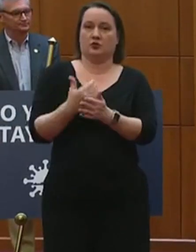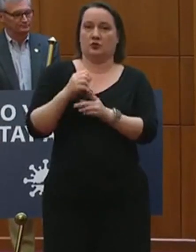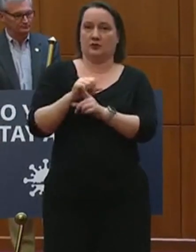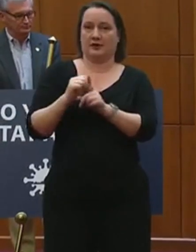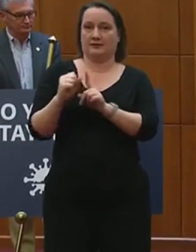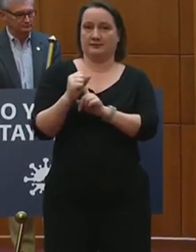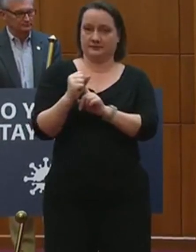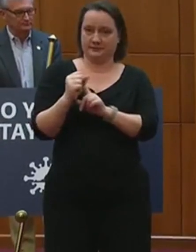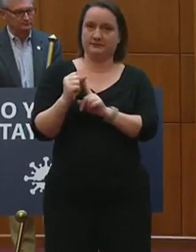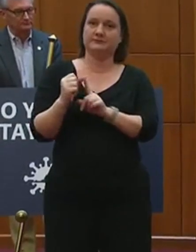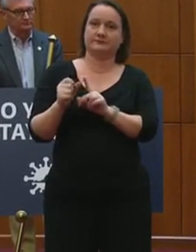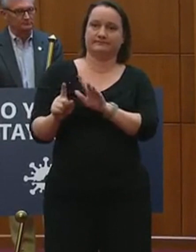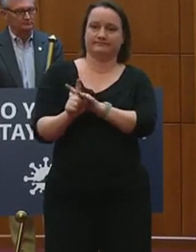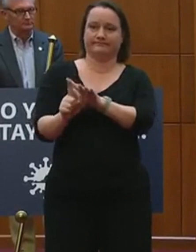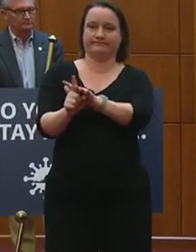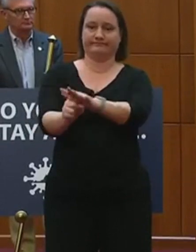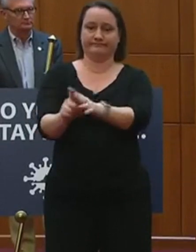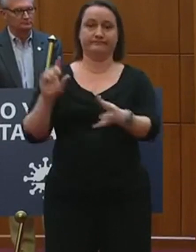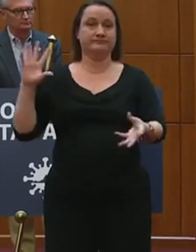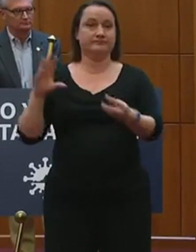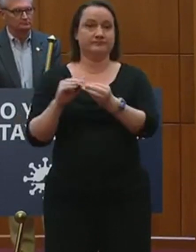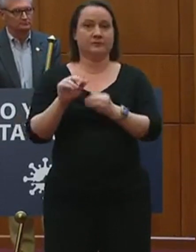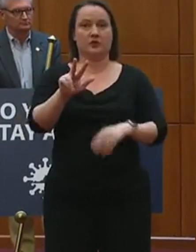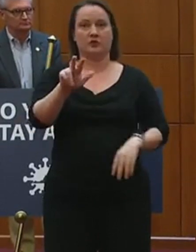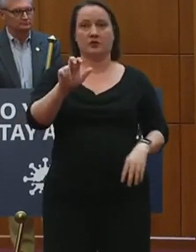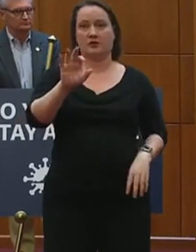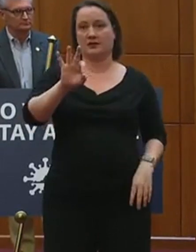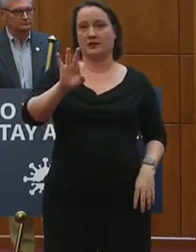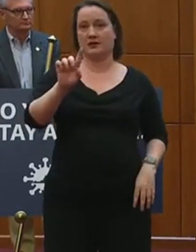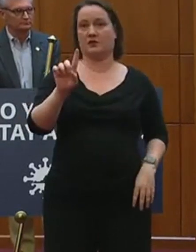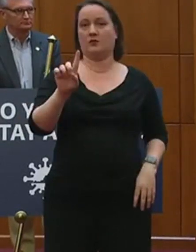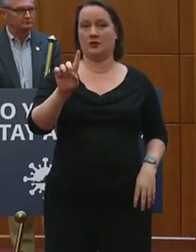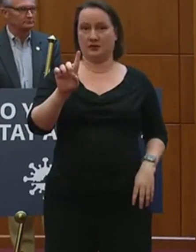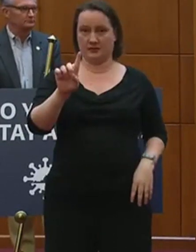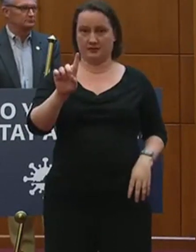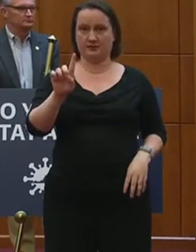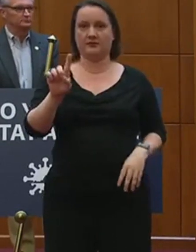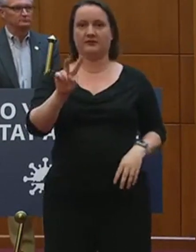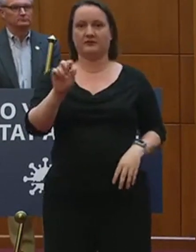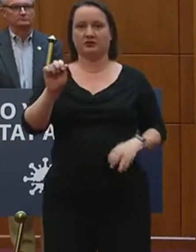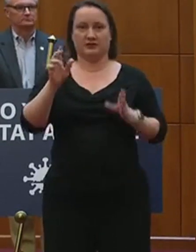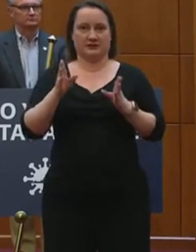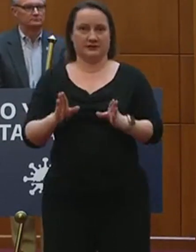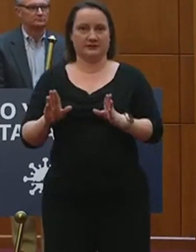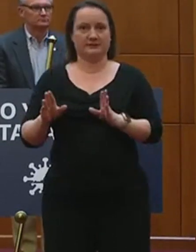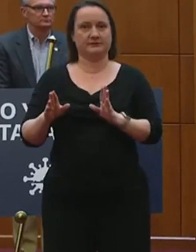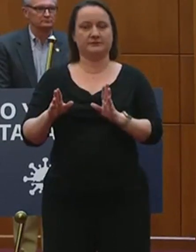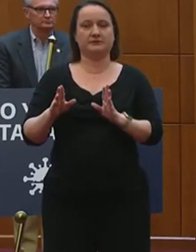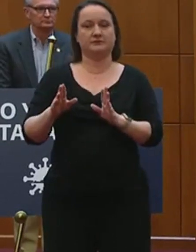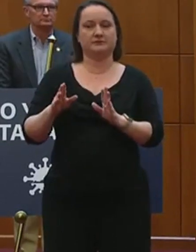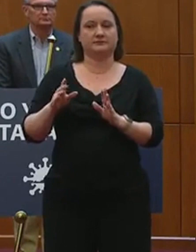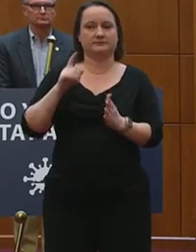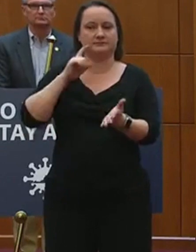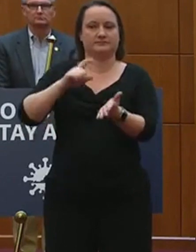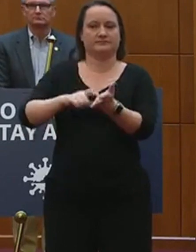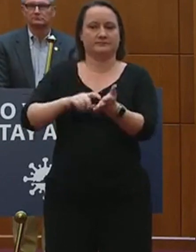of Health, and that makes a total of 391 Virginians who've been diagnosed with